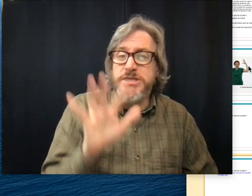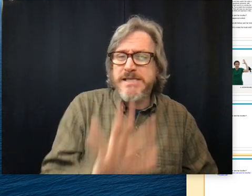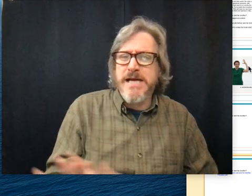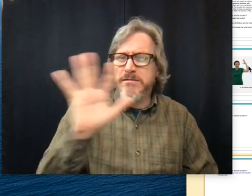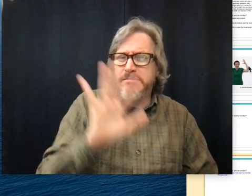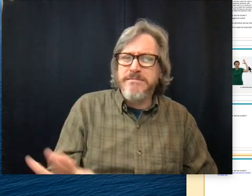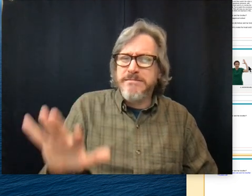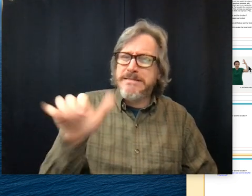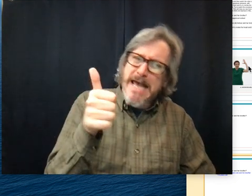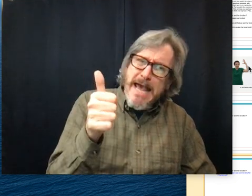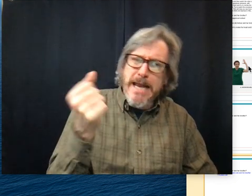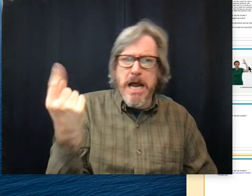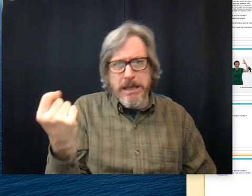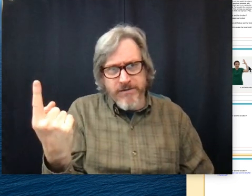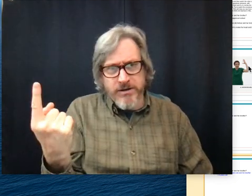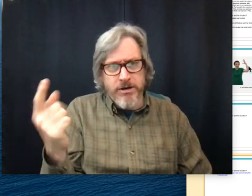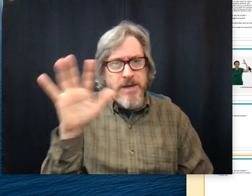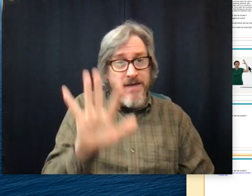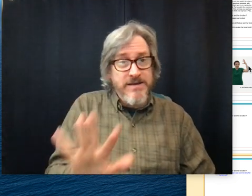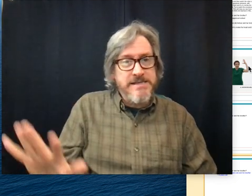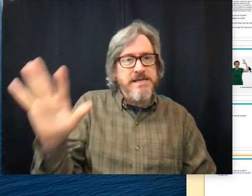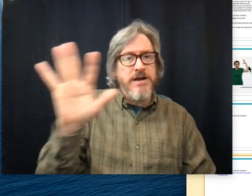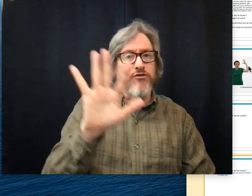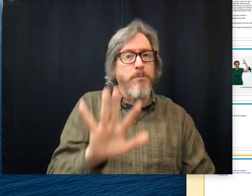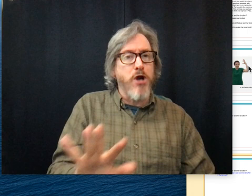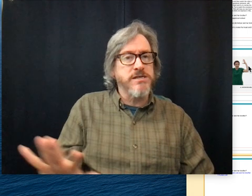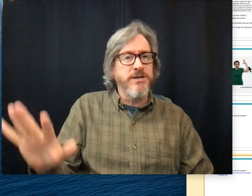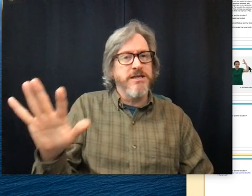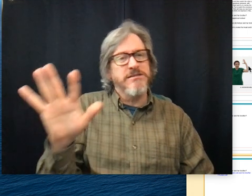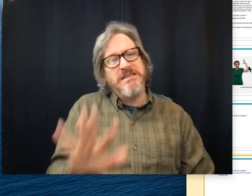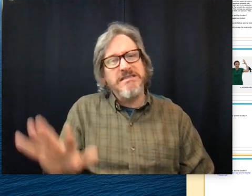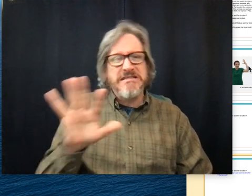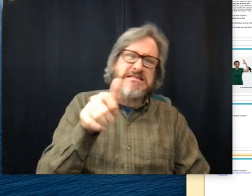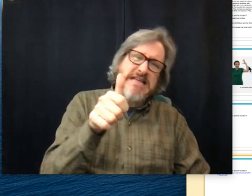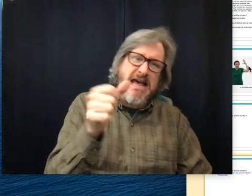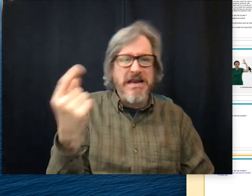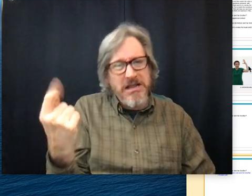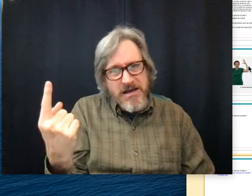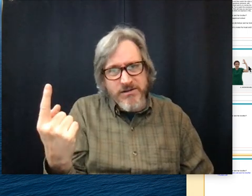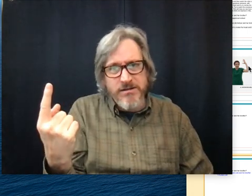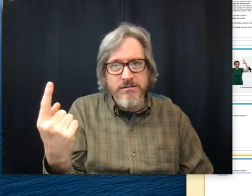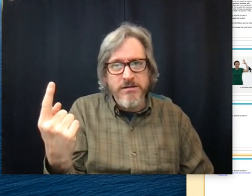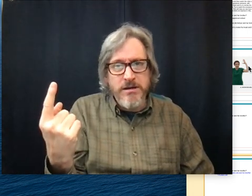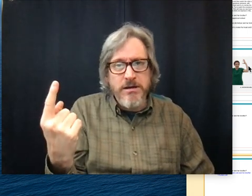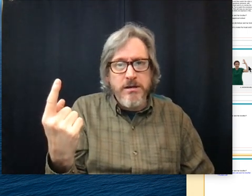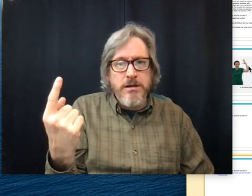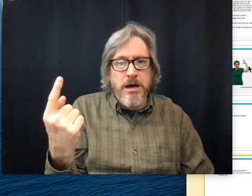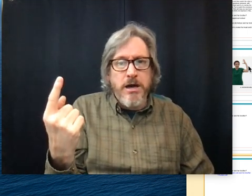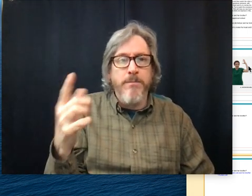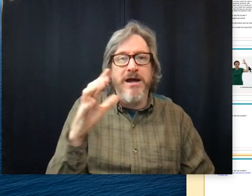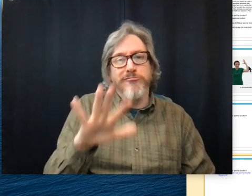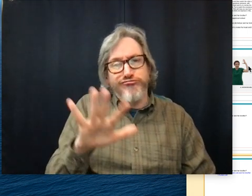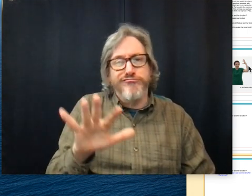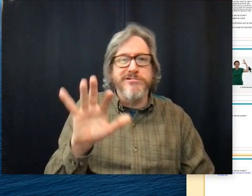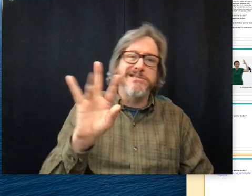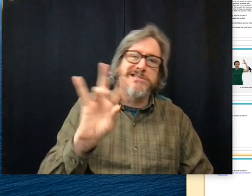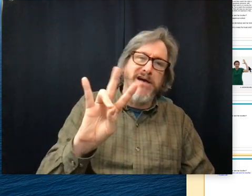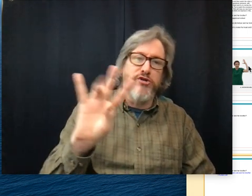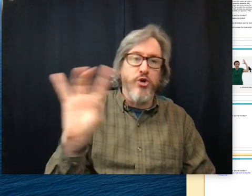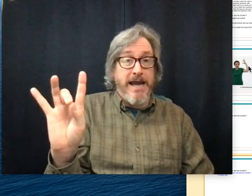So she's 10, 11, right? And this is a sign for approximately 10, 11,